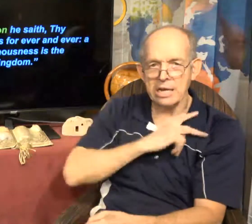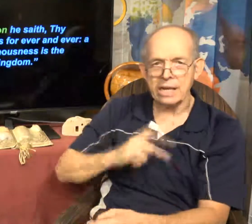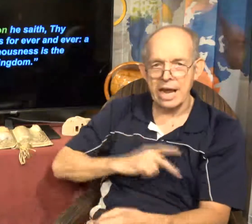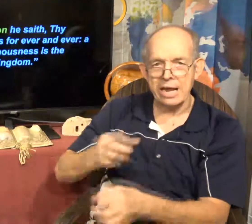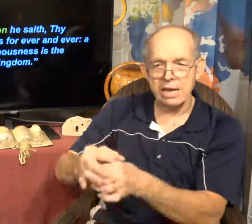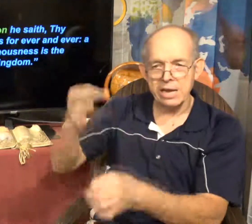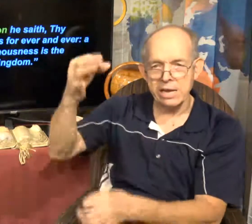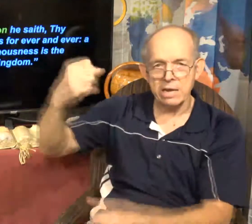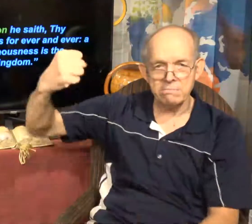key